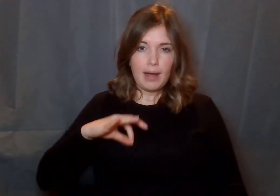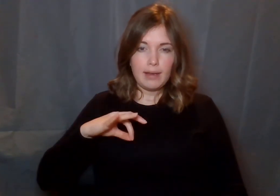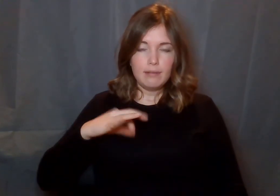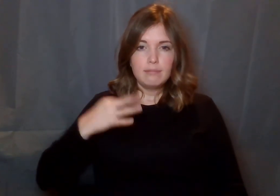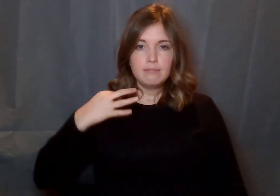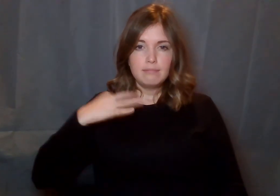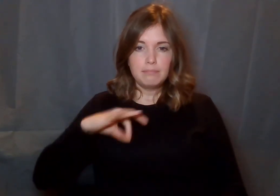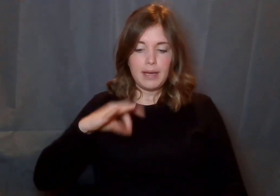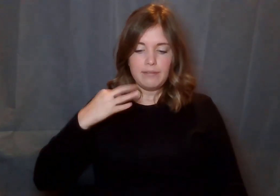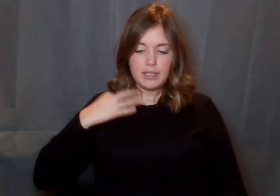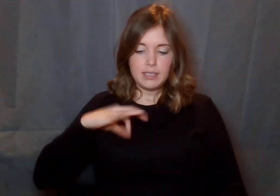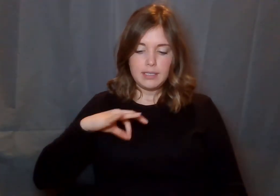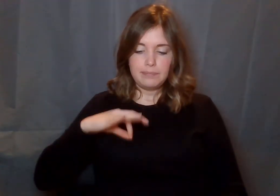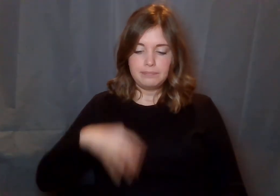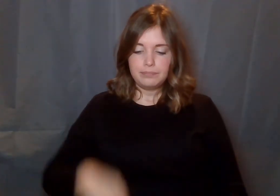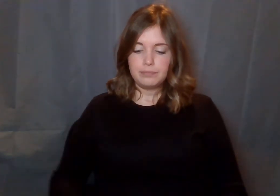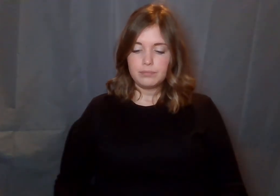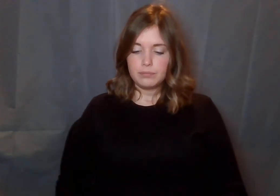pocket. Benefits.